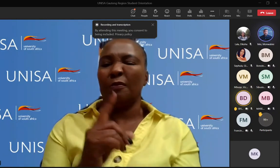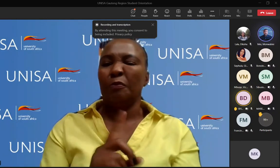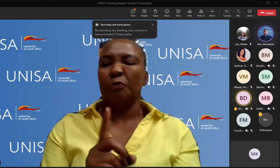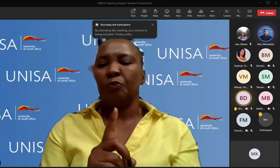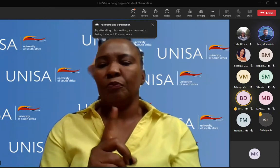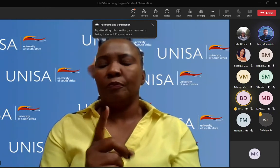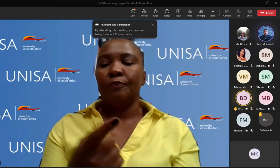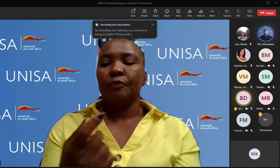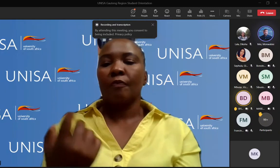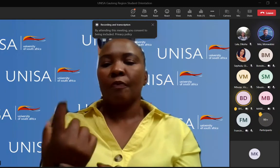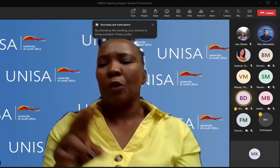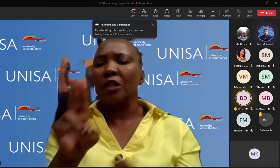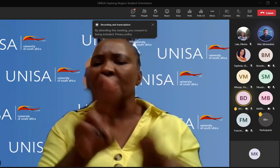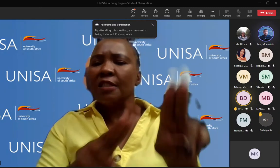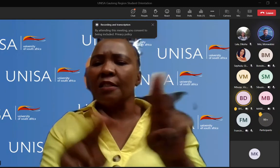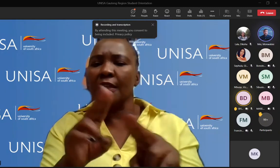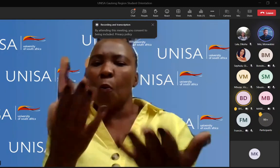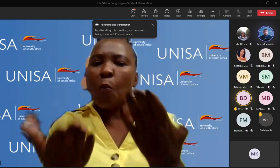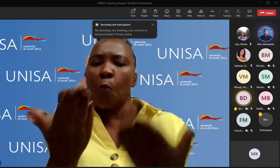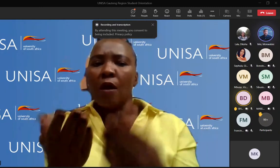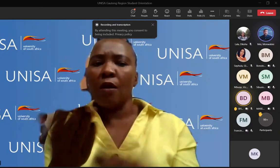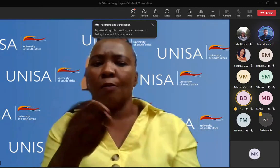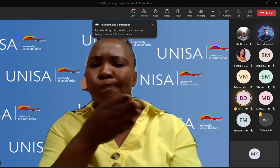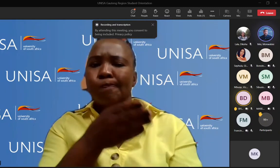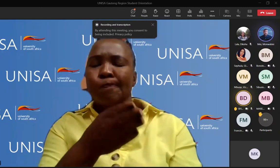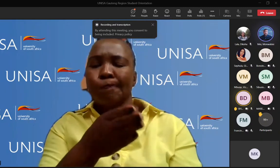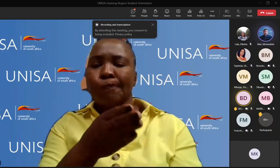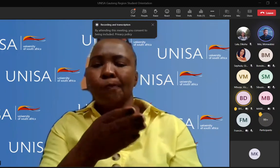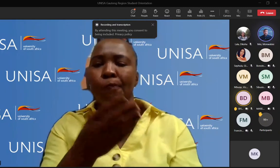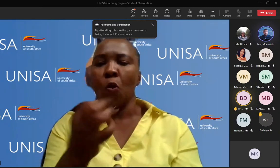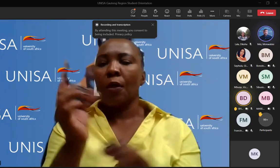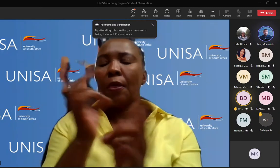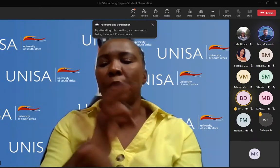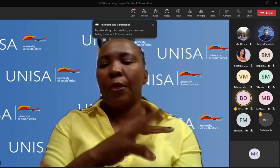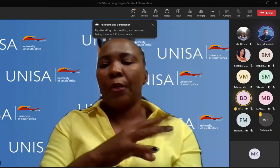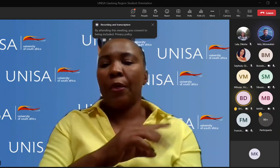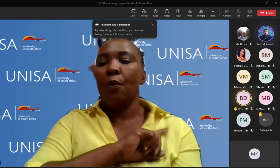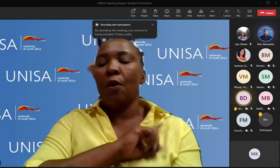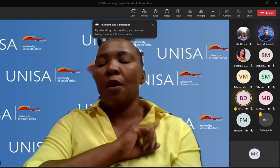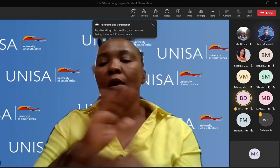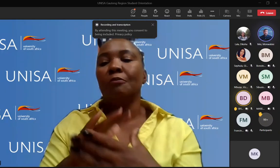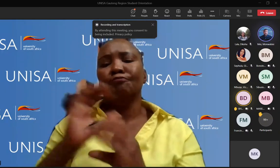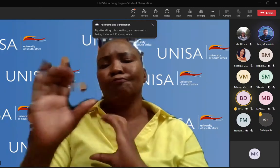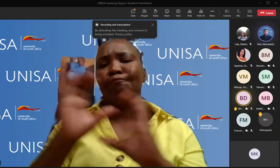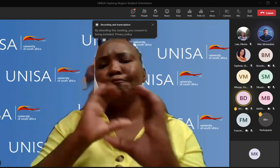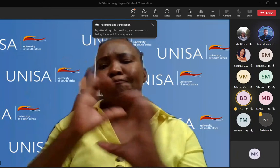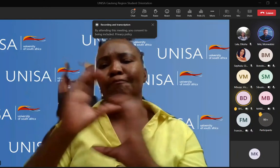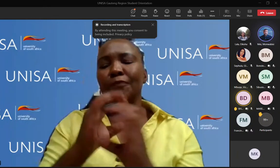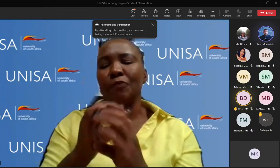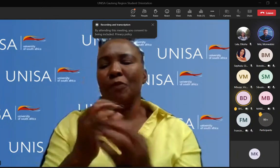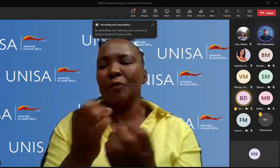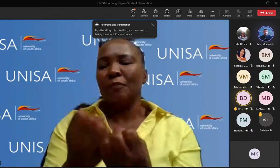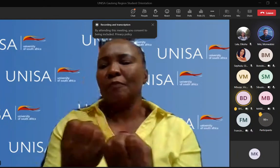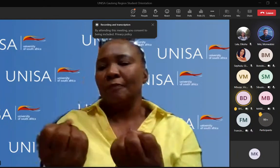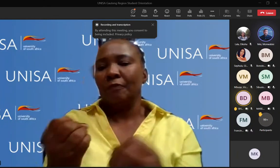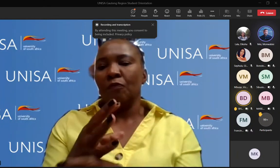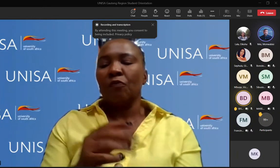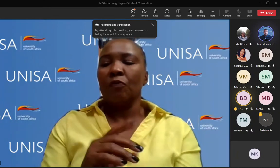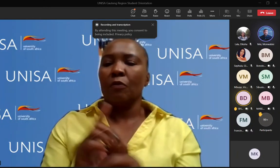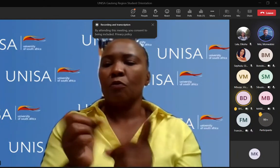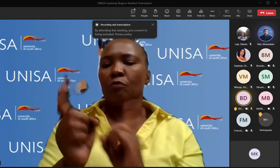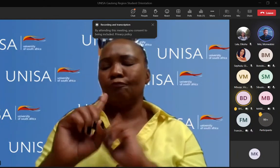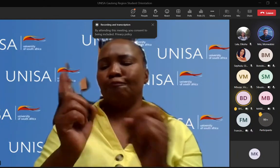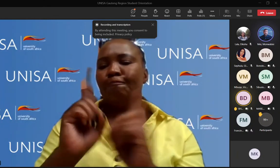I just want to check if she is available now because we're communicating a couple of moments back